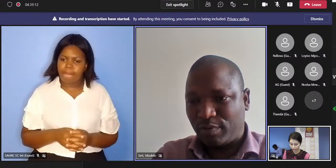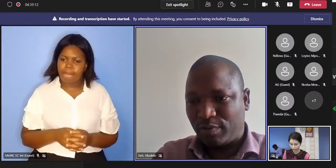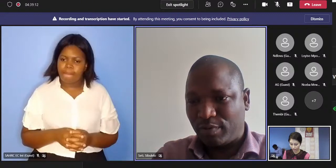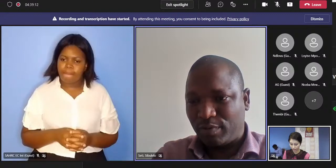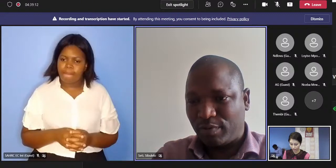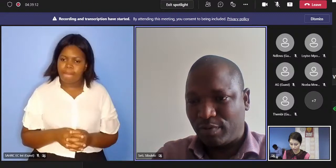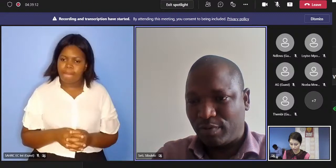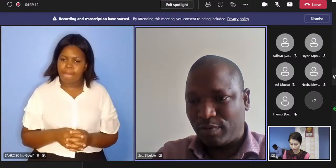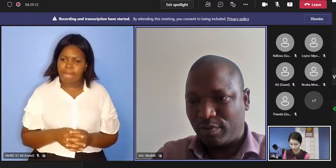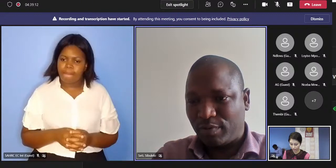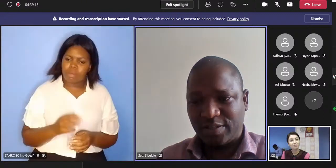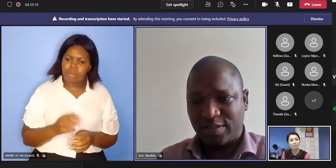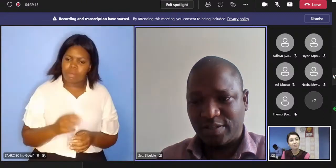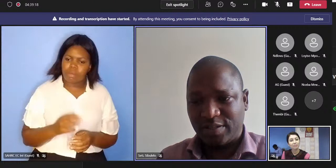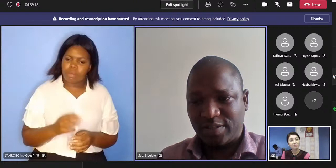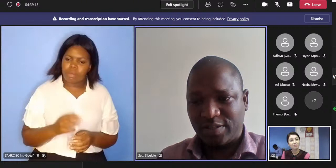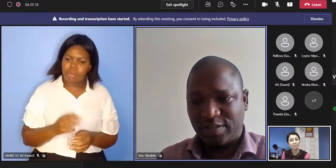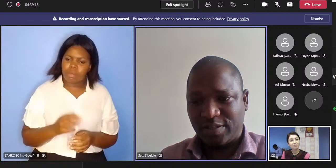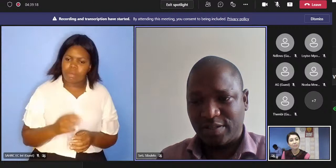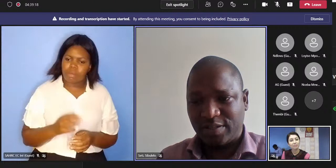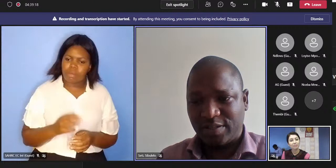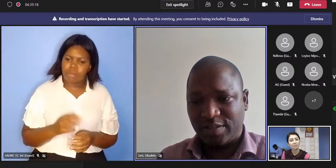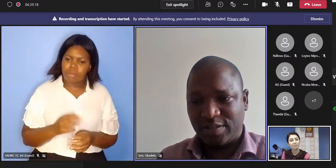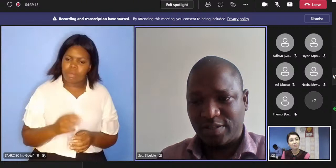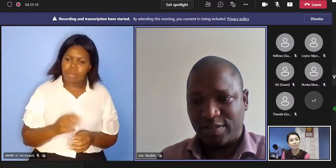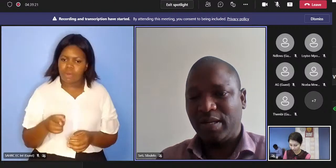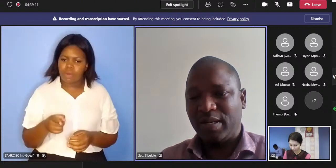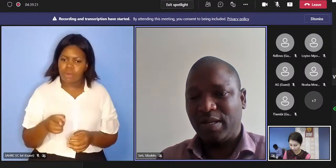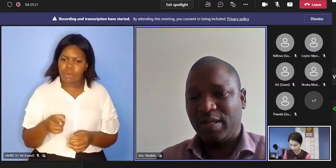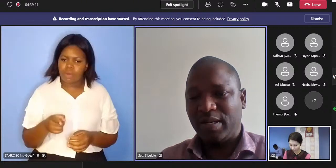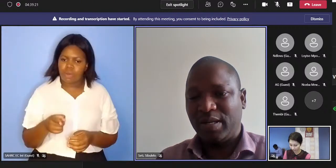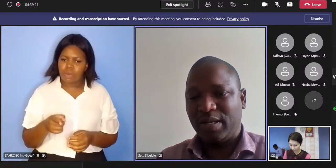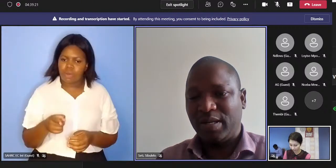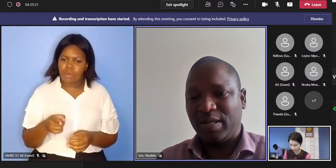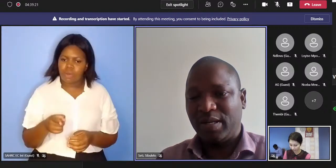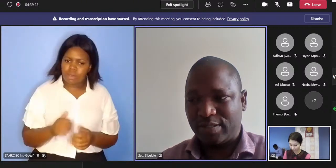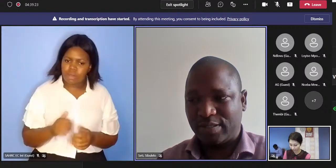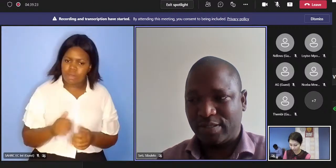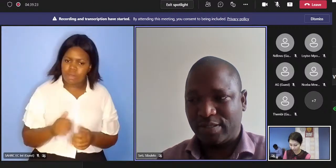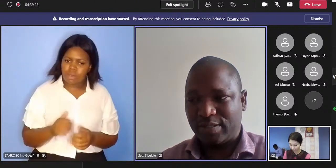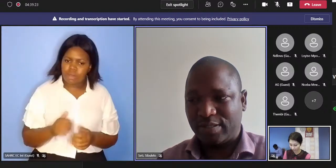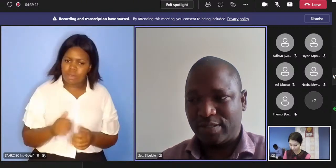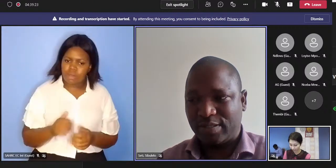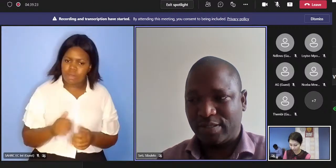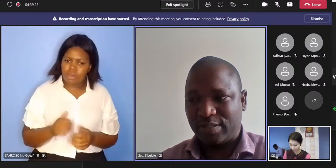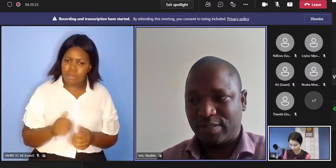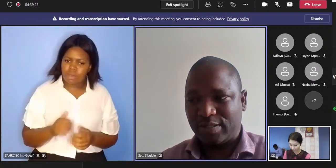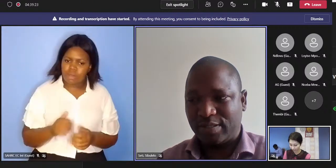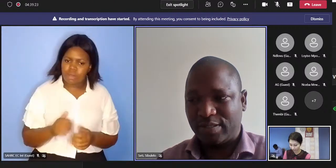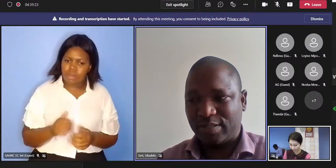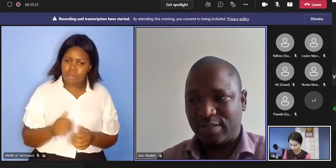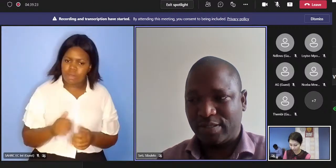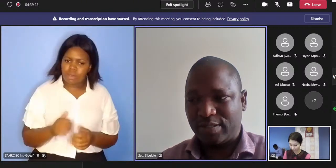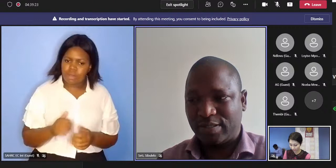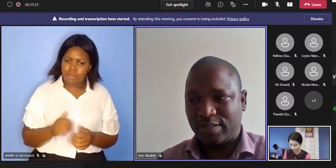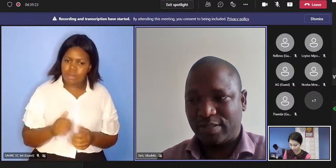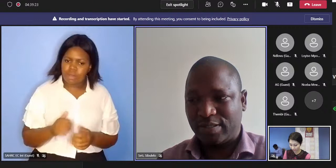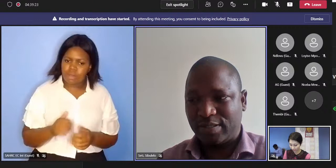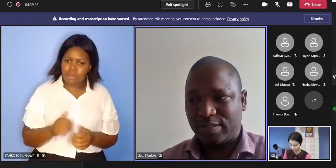It's really outdated. Hence I'm saying what is more appealing is accessibility. But as I